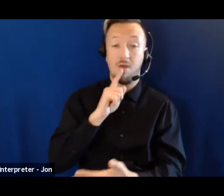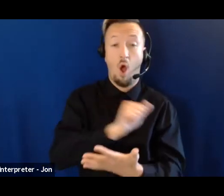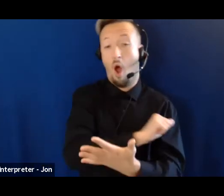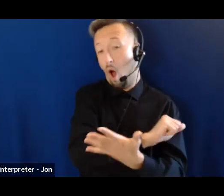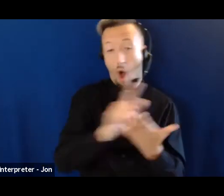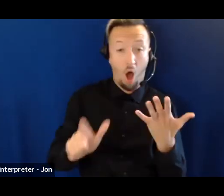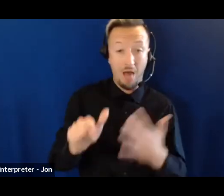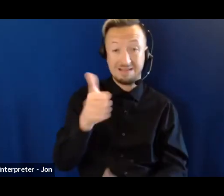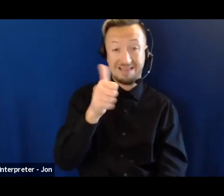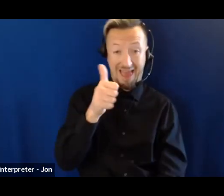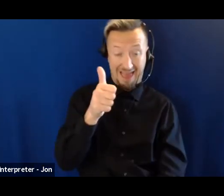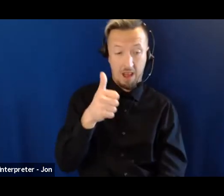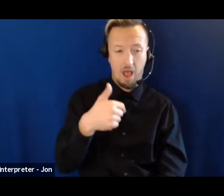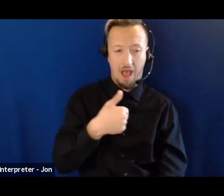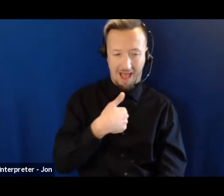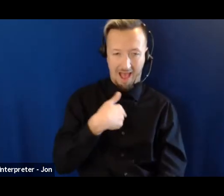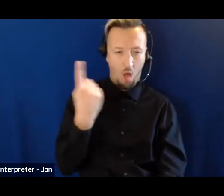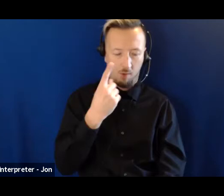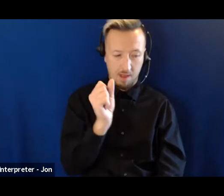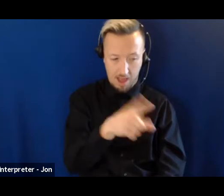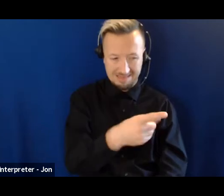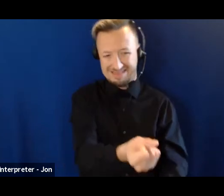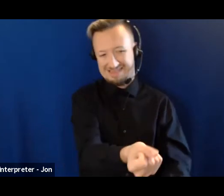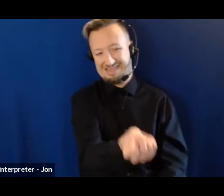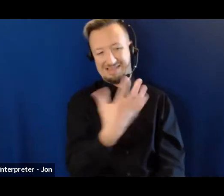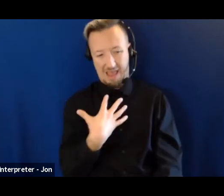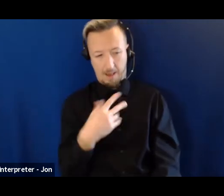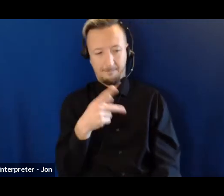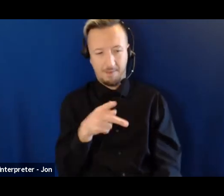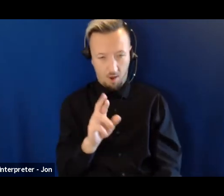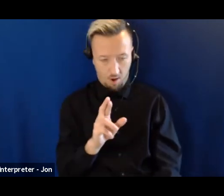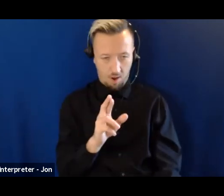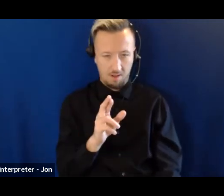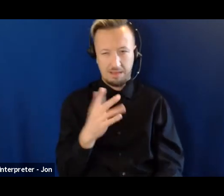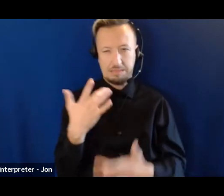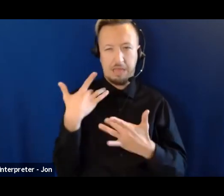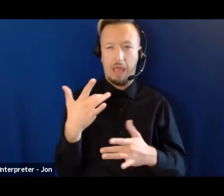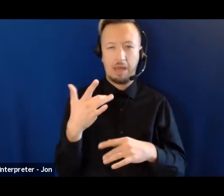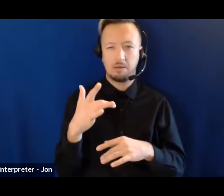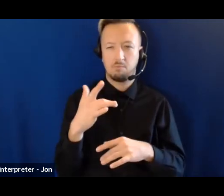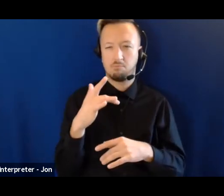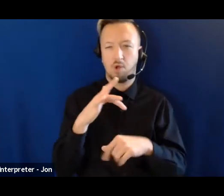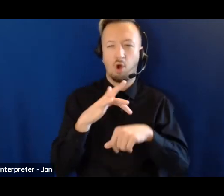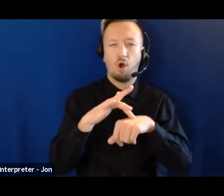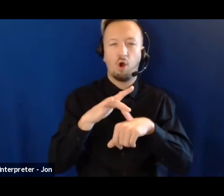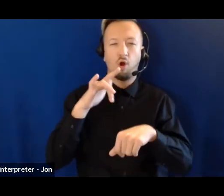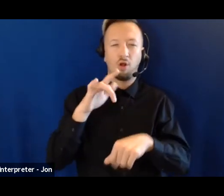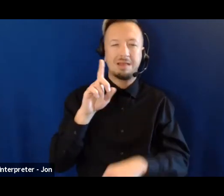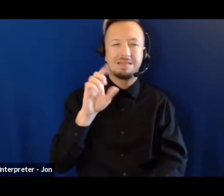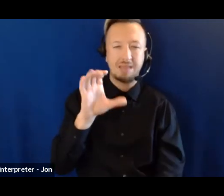all 10, to send me their PPR, usually early December. And